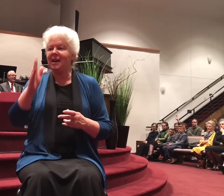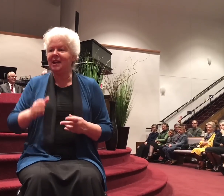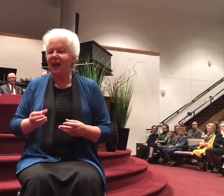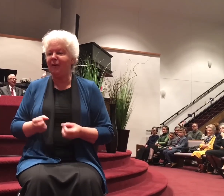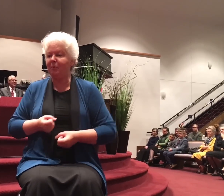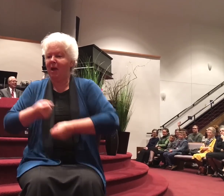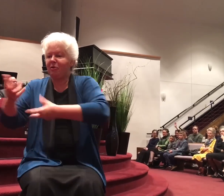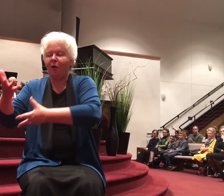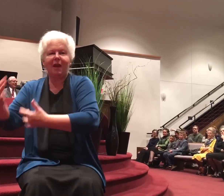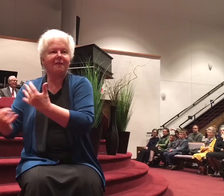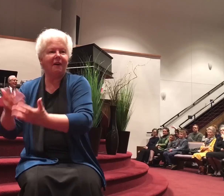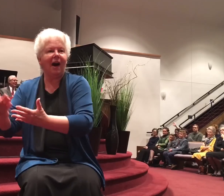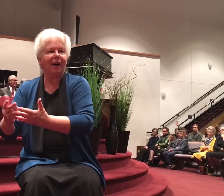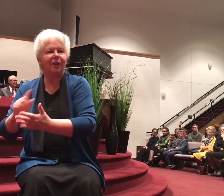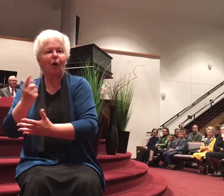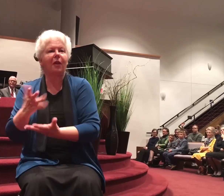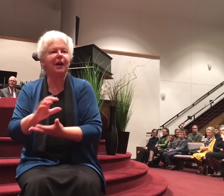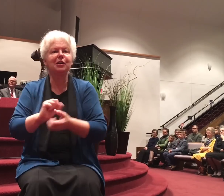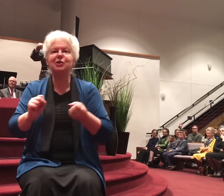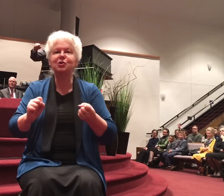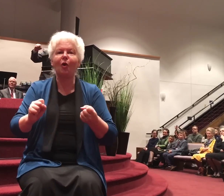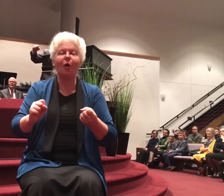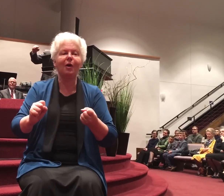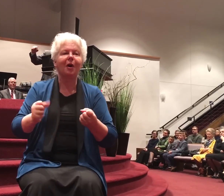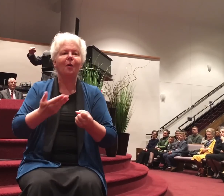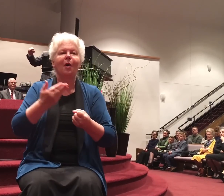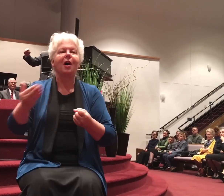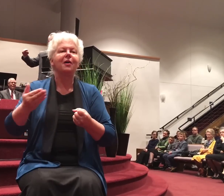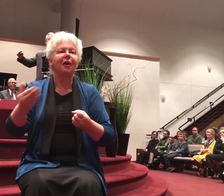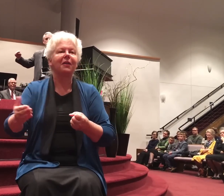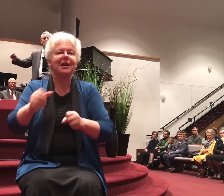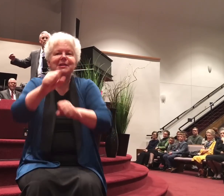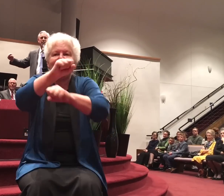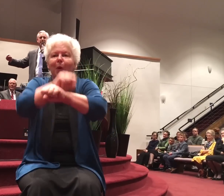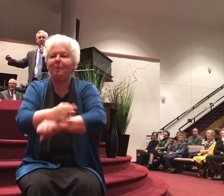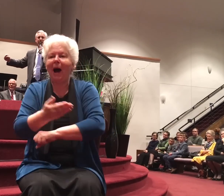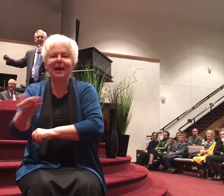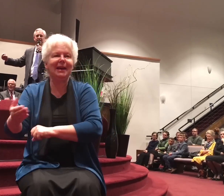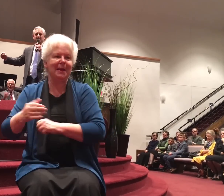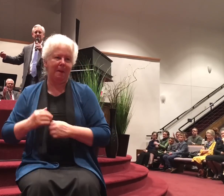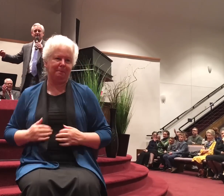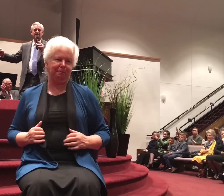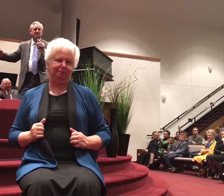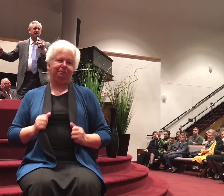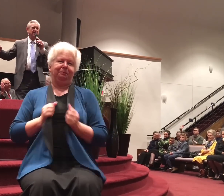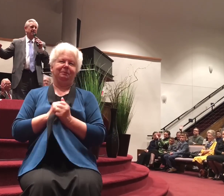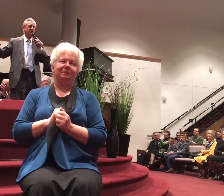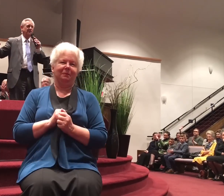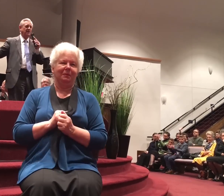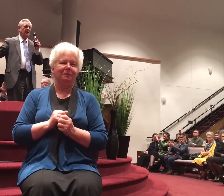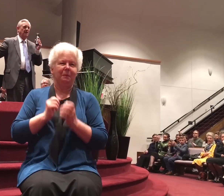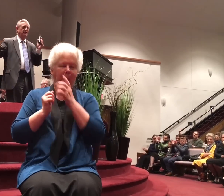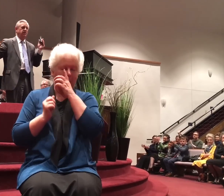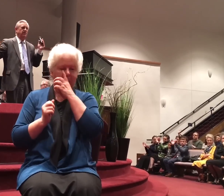The only thing that was destroyed were the things that were binding them and holding them back.